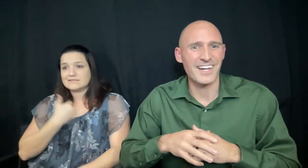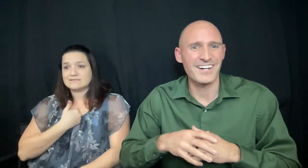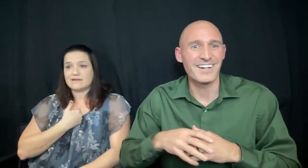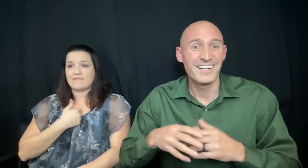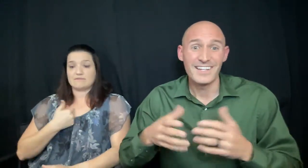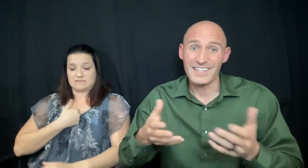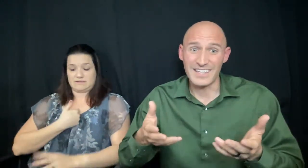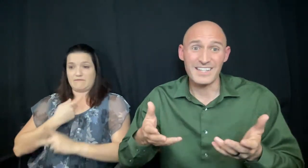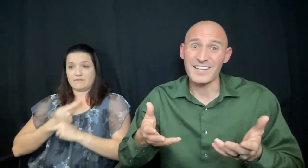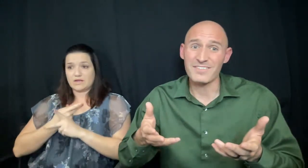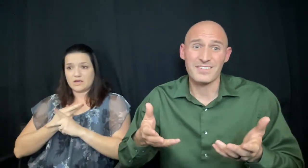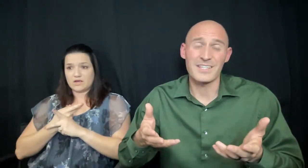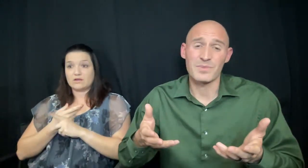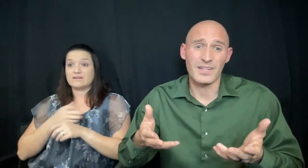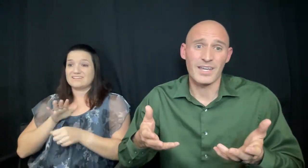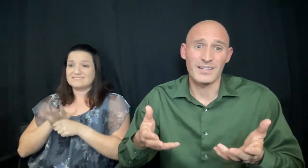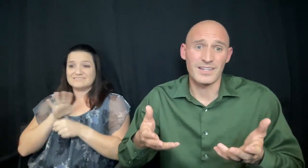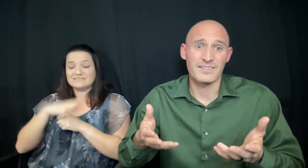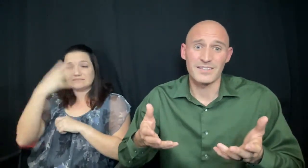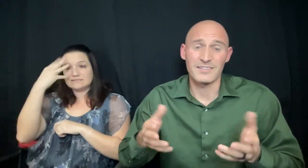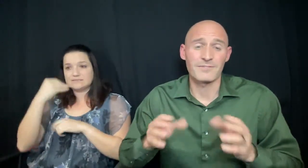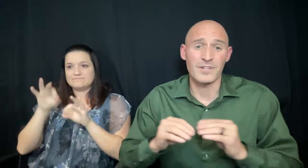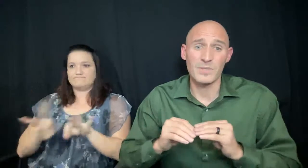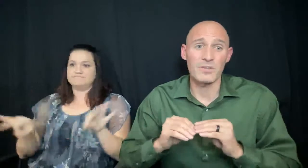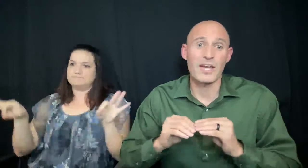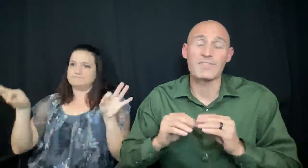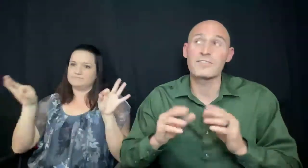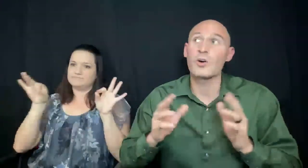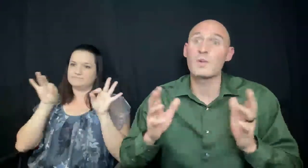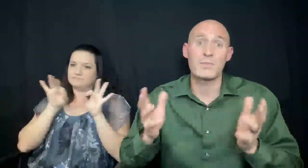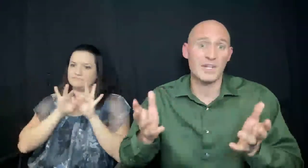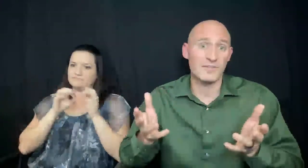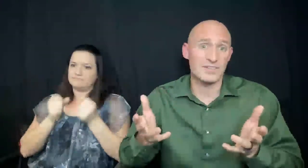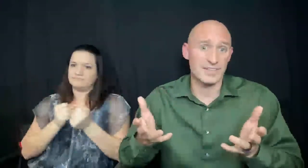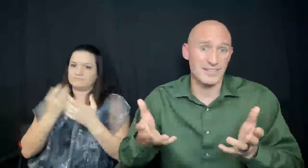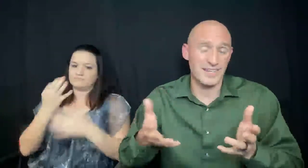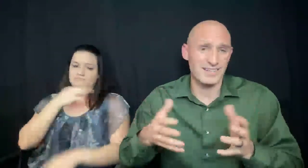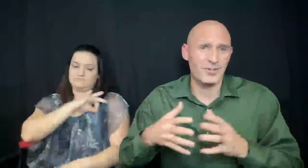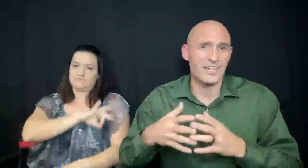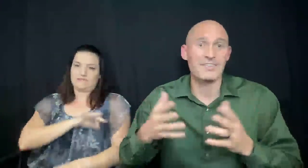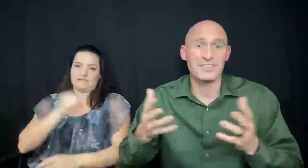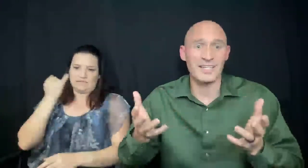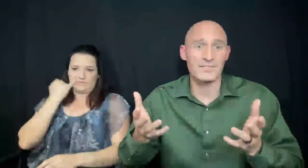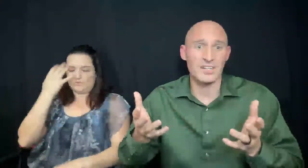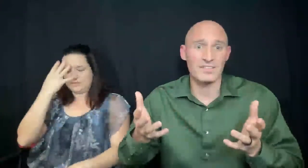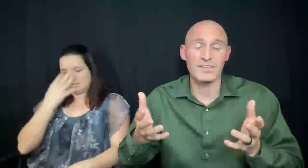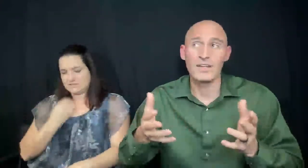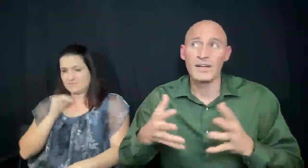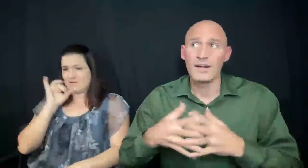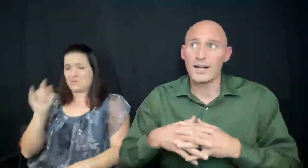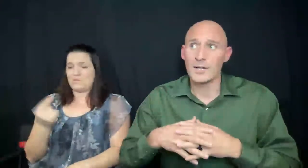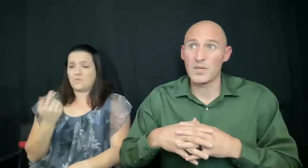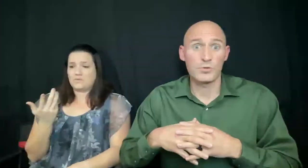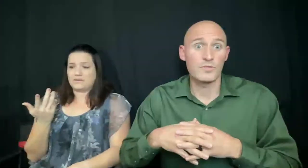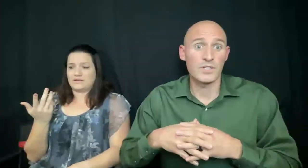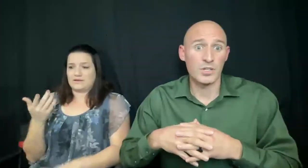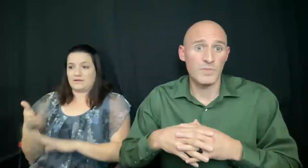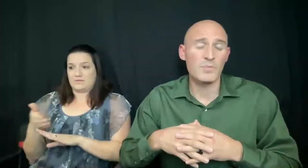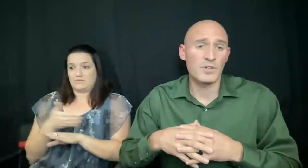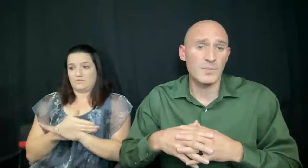self-care. Get enough sleep, and it's a freebie. You have so many benefits, and it goes outside of just improving your memory, but